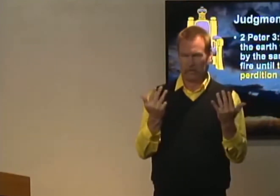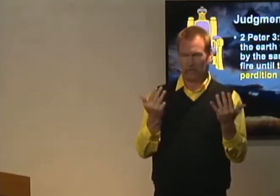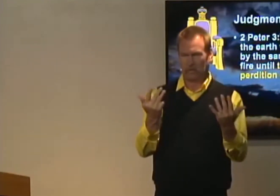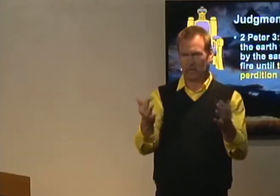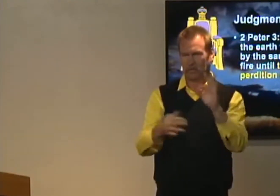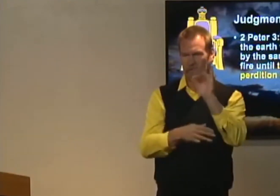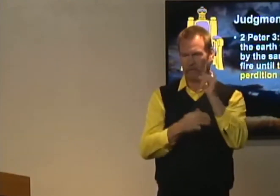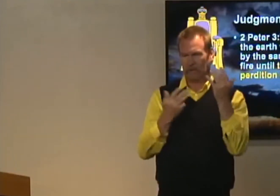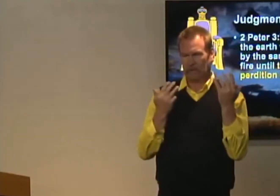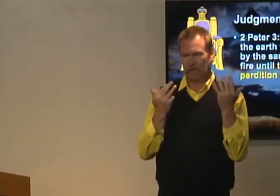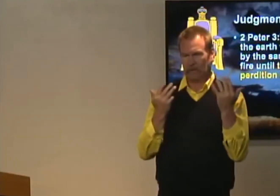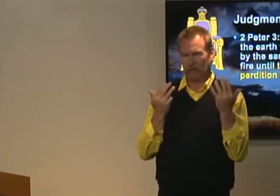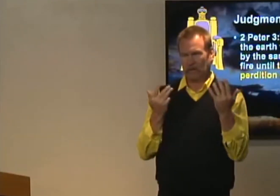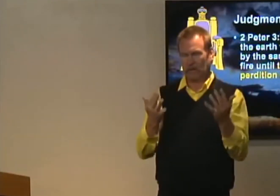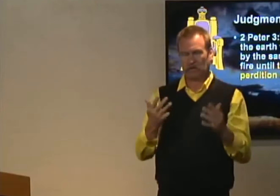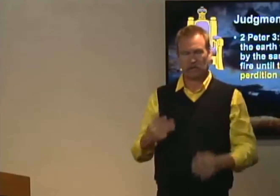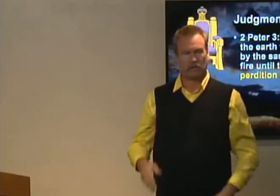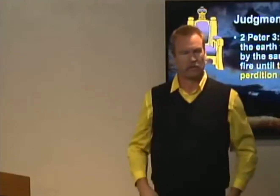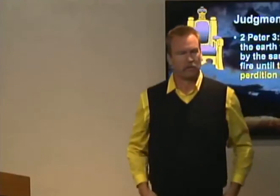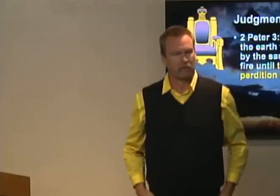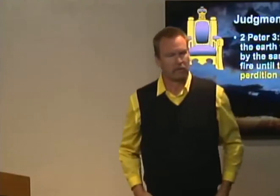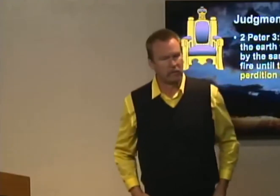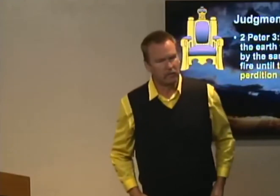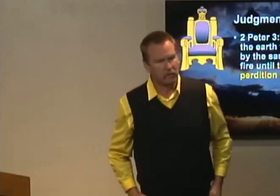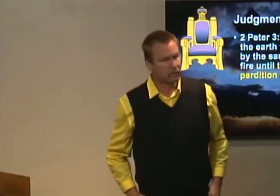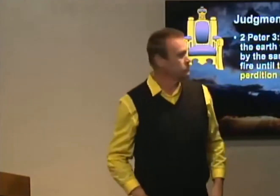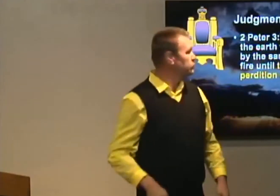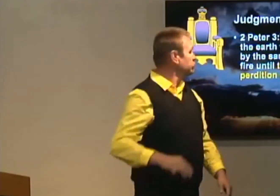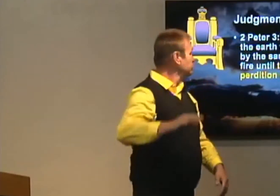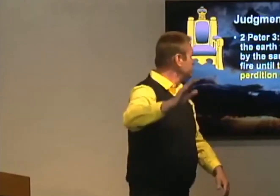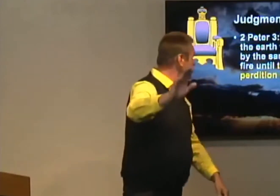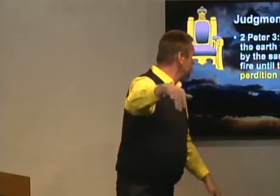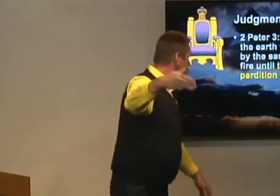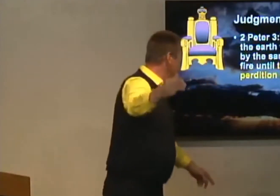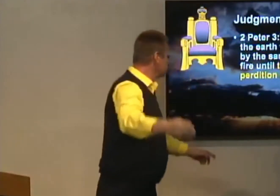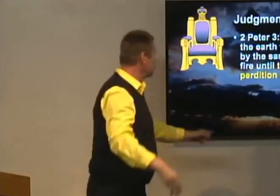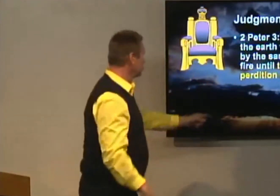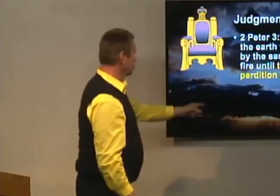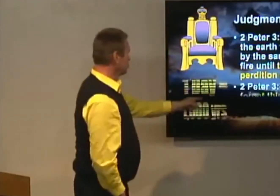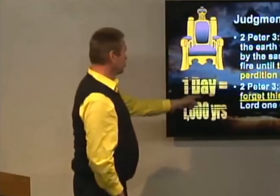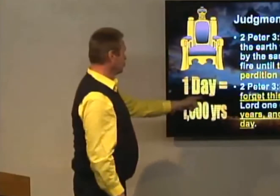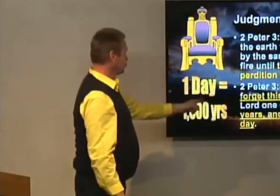So the first judgment was with water, and the second judgment will be with fire.